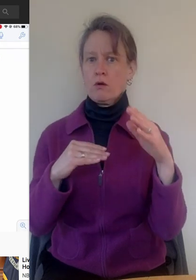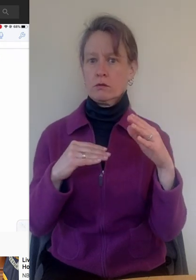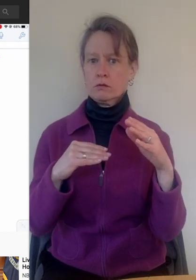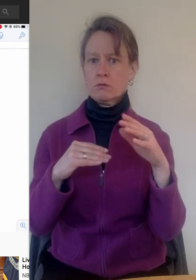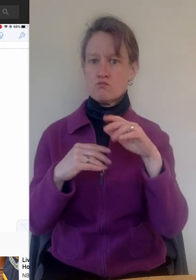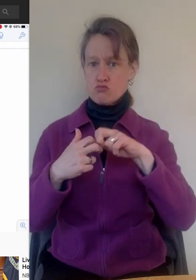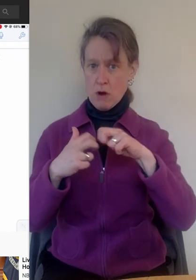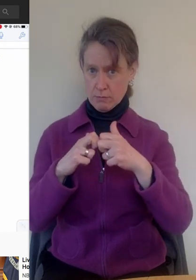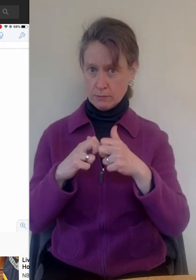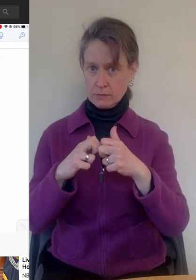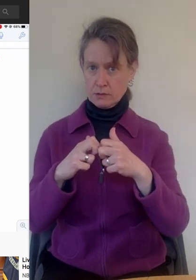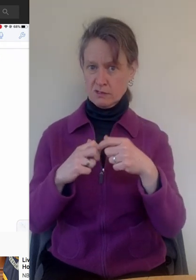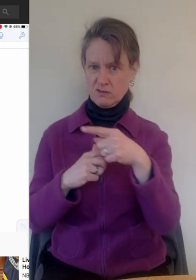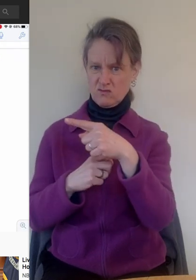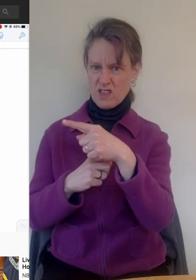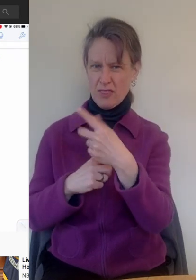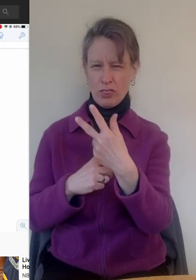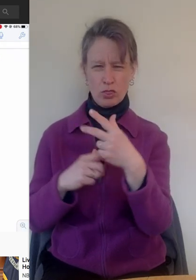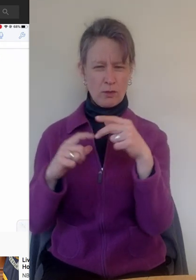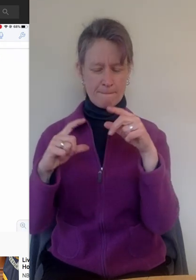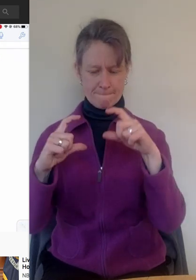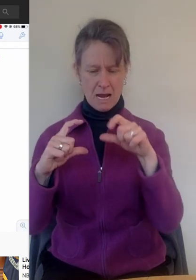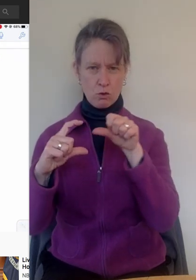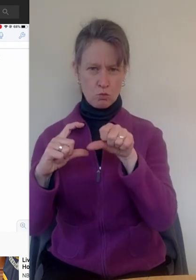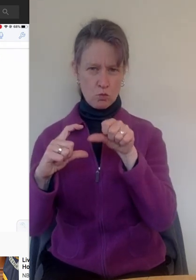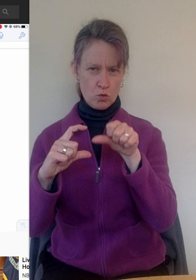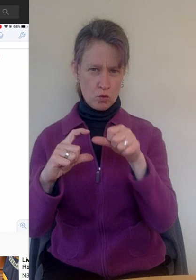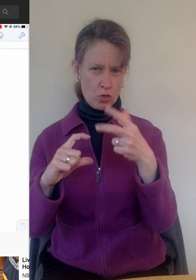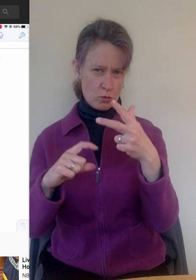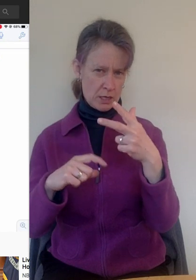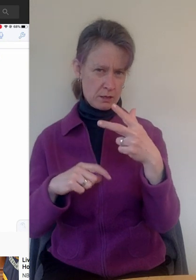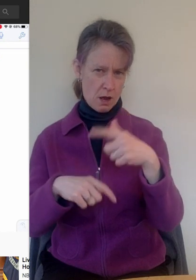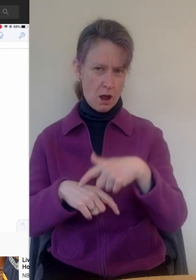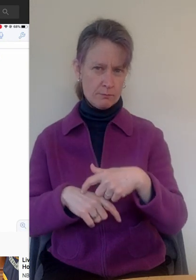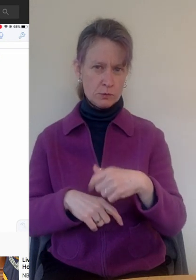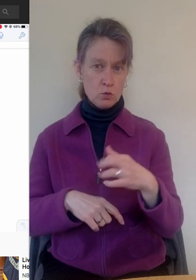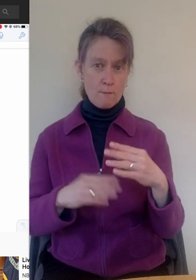So let's do one example from this one.